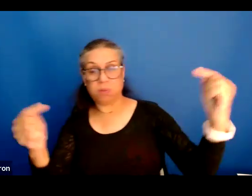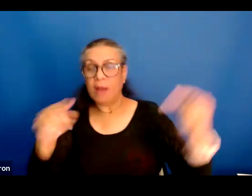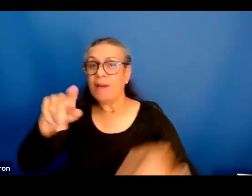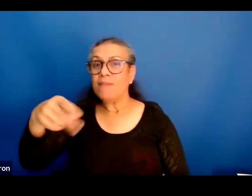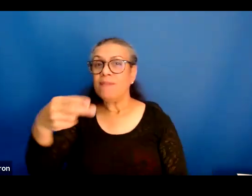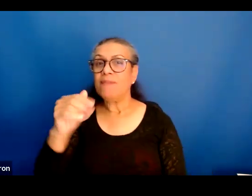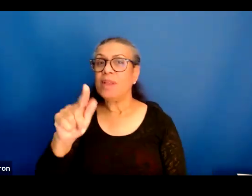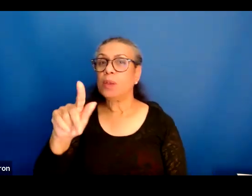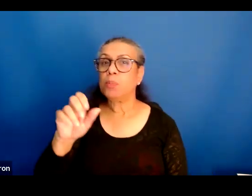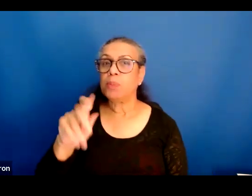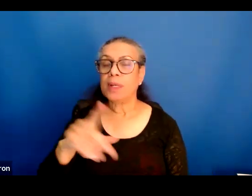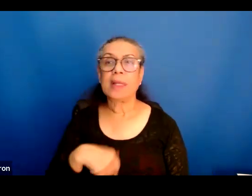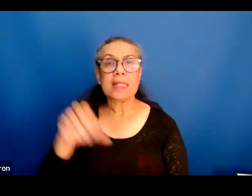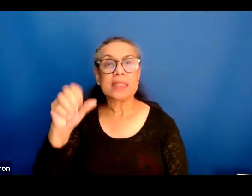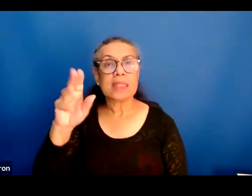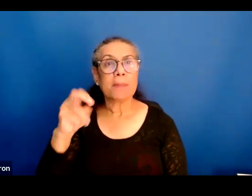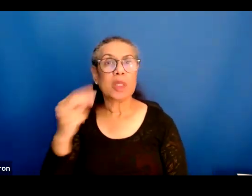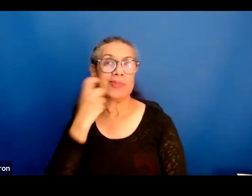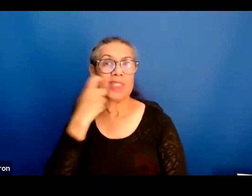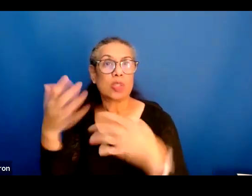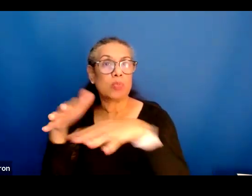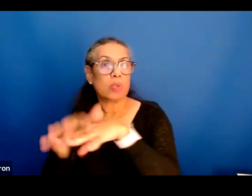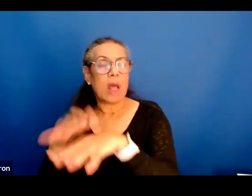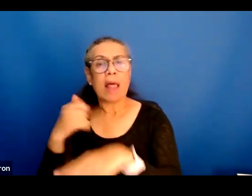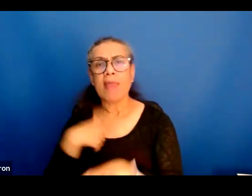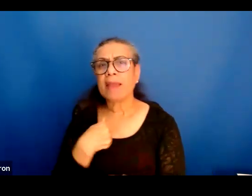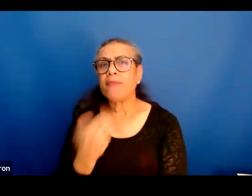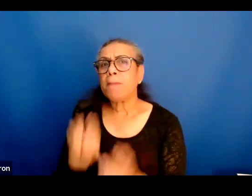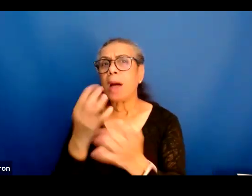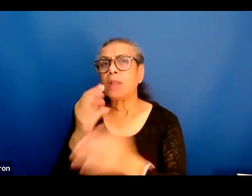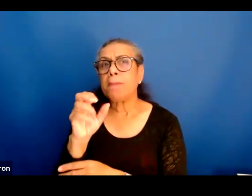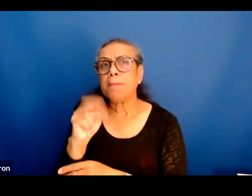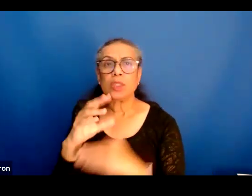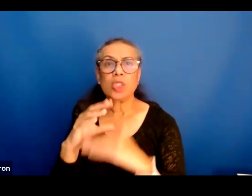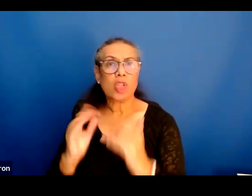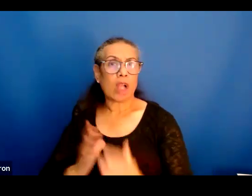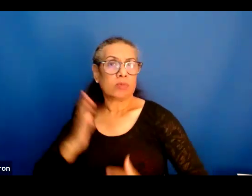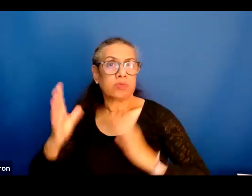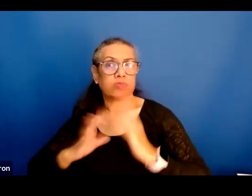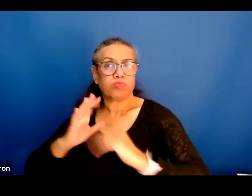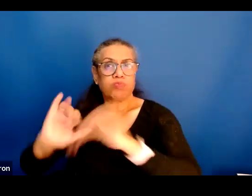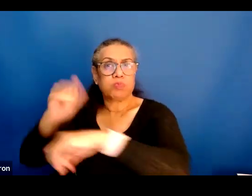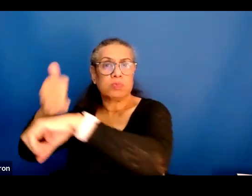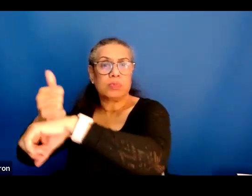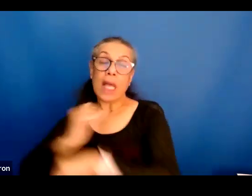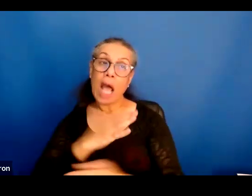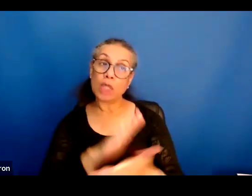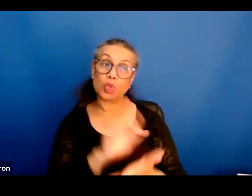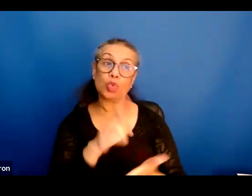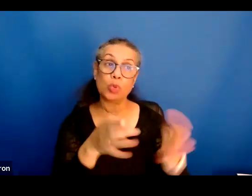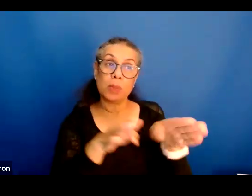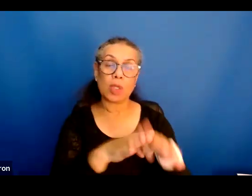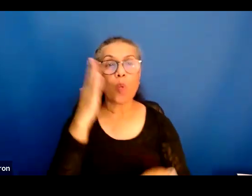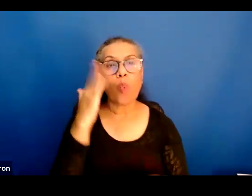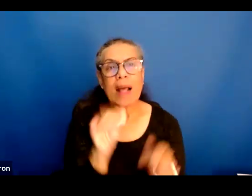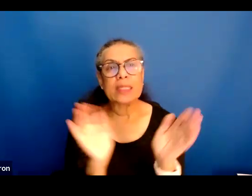and Sumner just merged and were given a multi-million-dollar renovated building. It is claimed that our school should be closed because